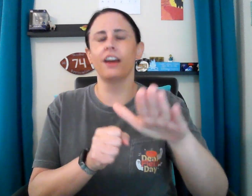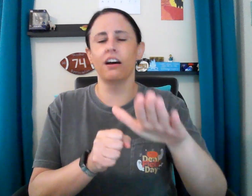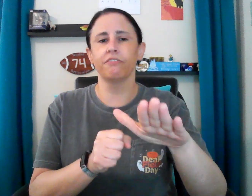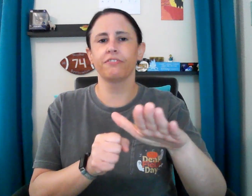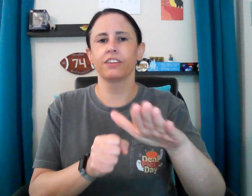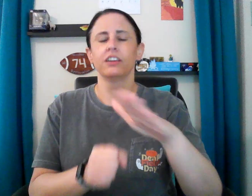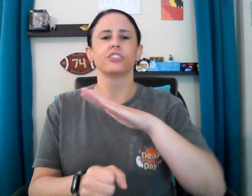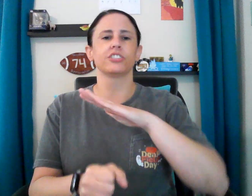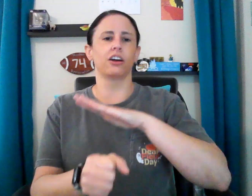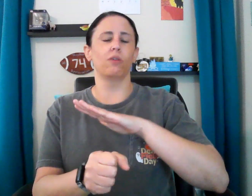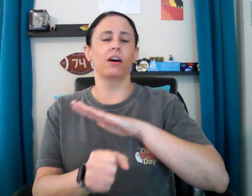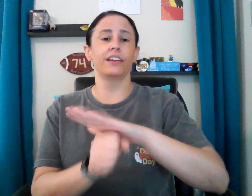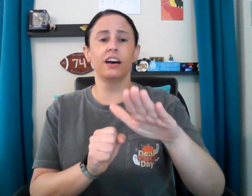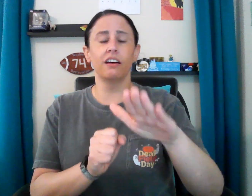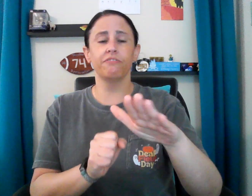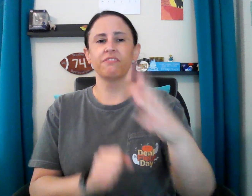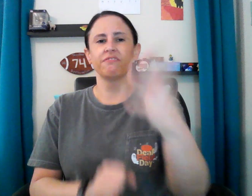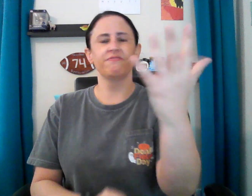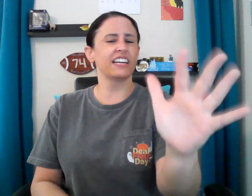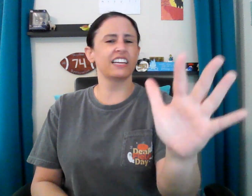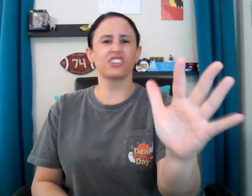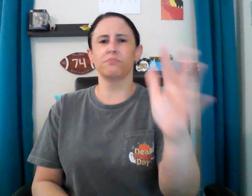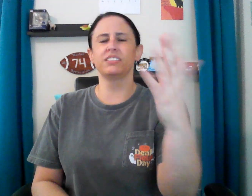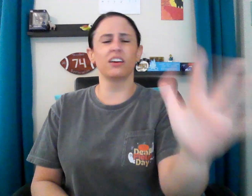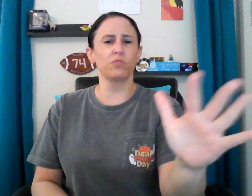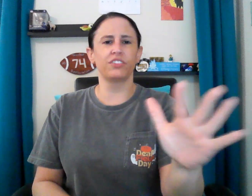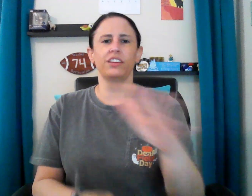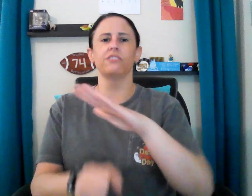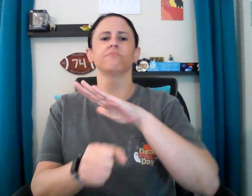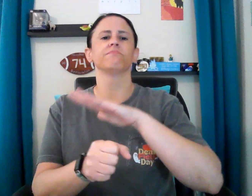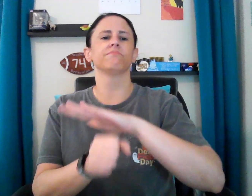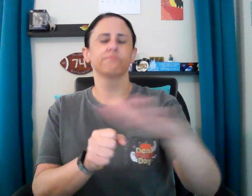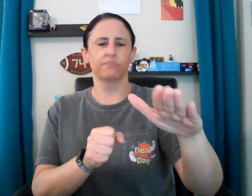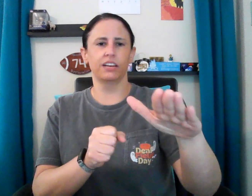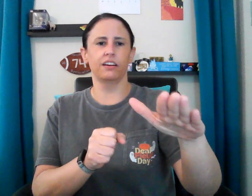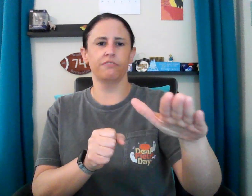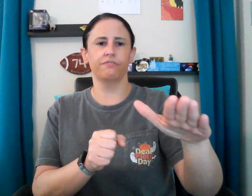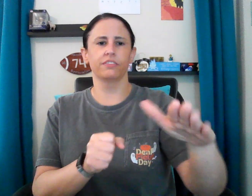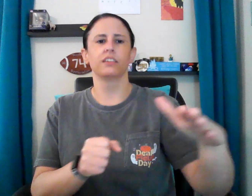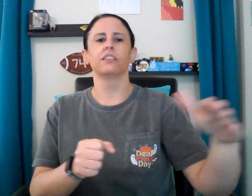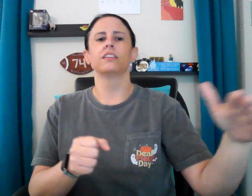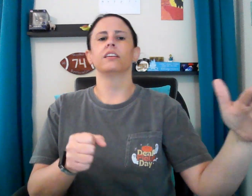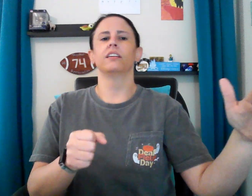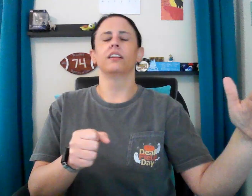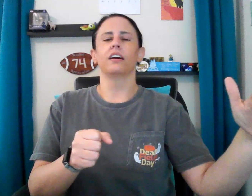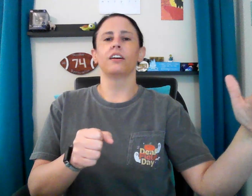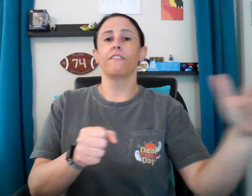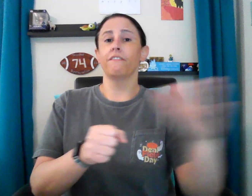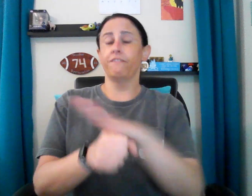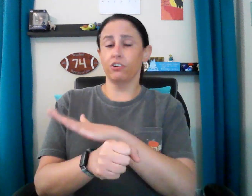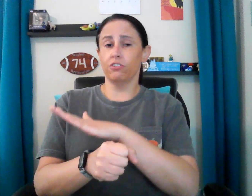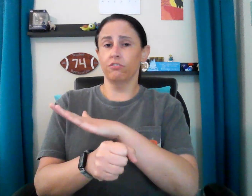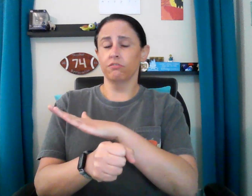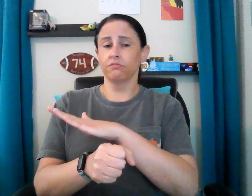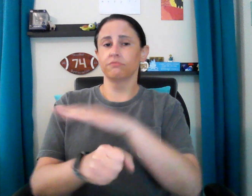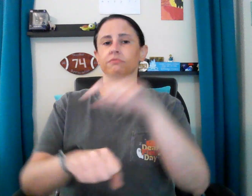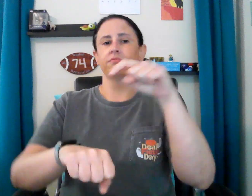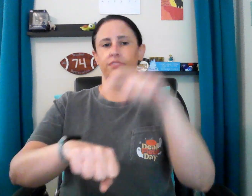enough. So enough, finish, I'm done with you, enough. Full